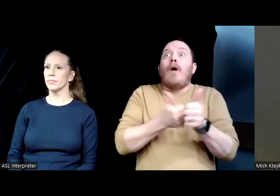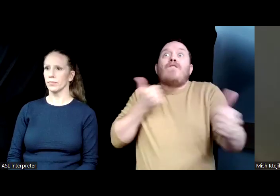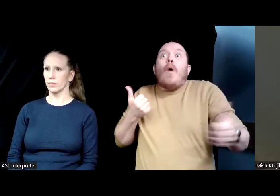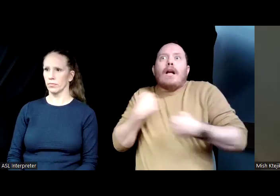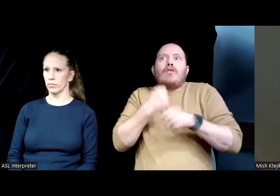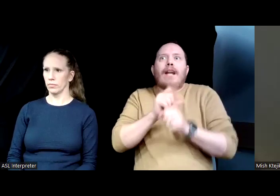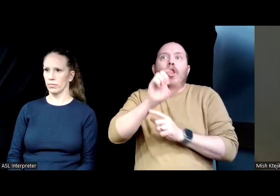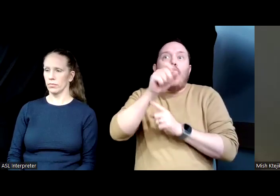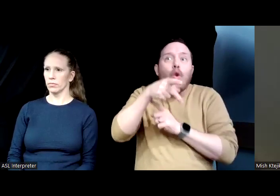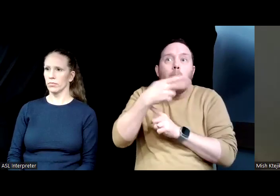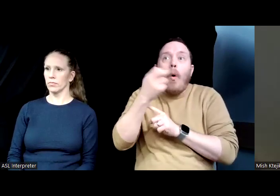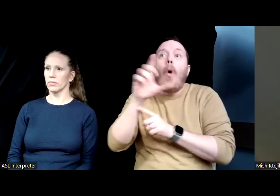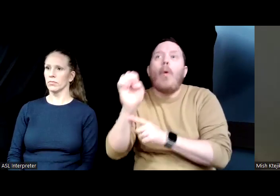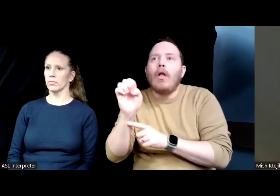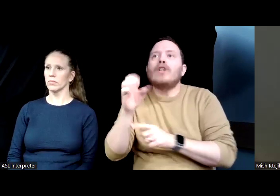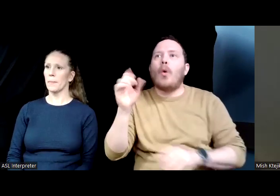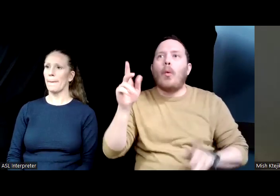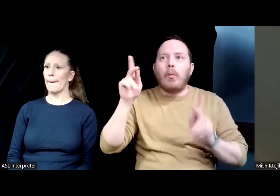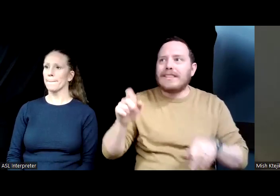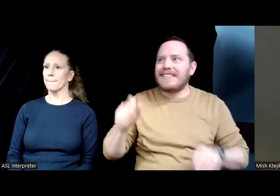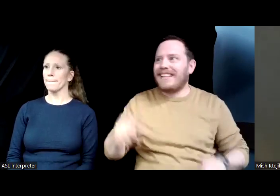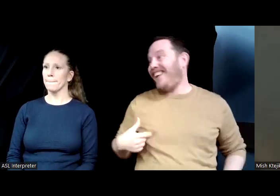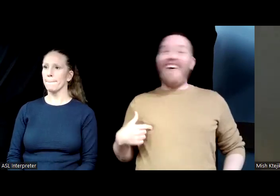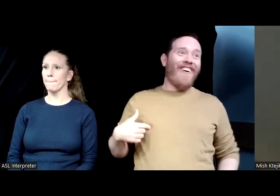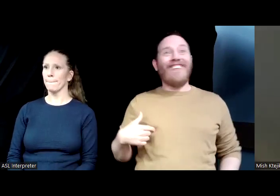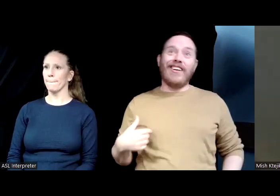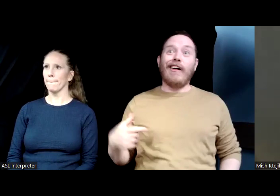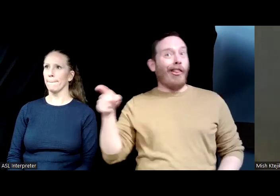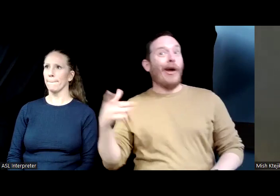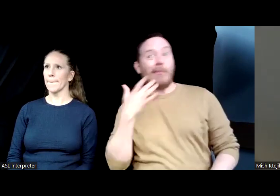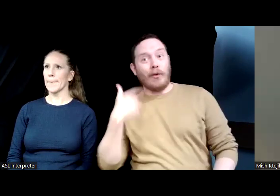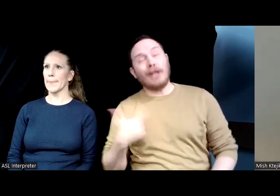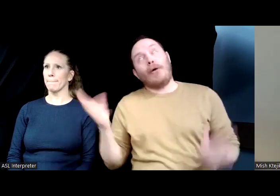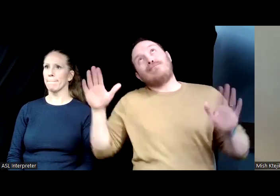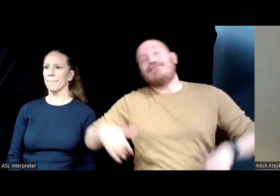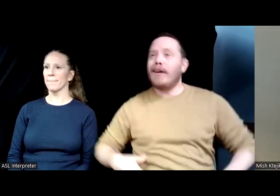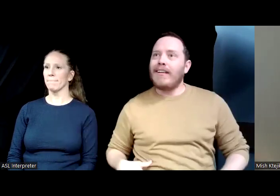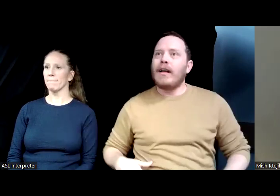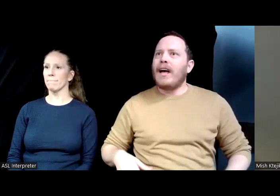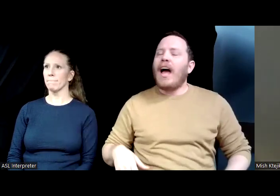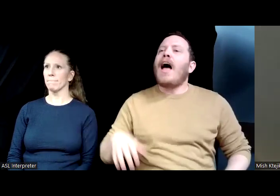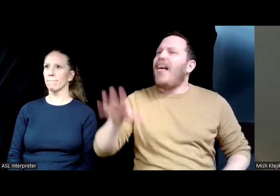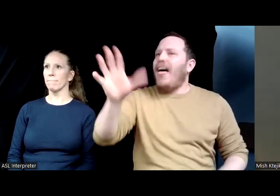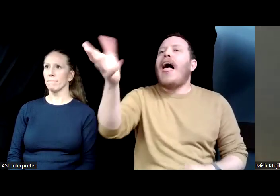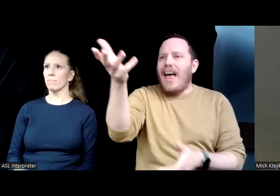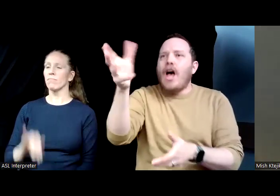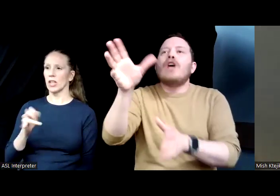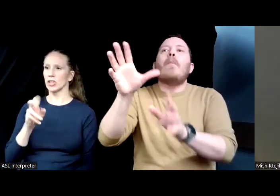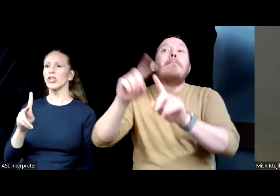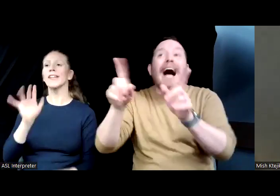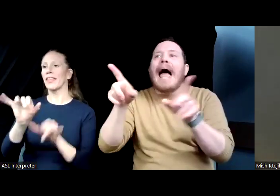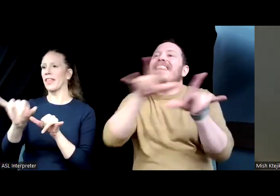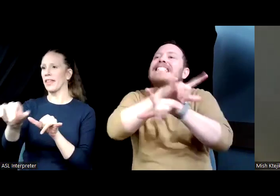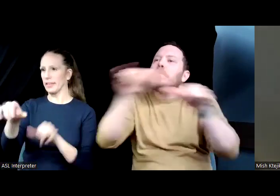Also, I want to avoid making loopholes. So somebody's like, oh yeah, well, they prefer me, so, oh,